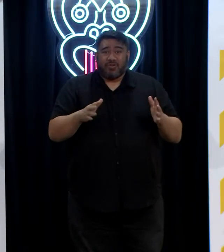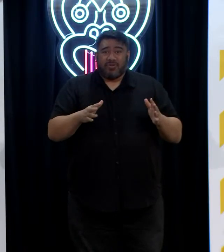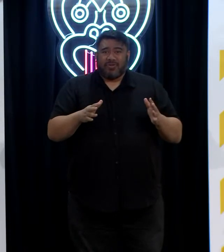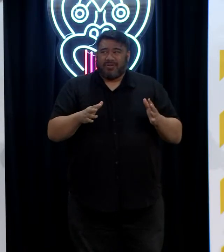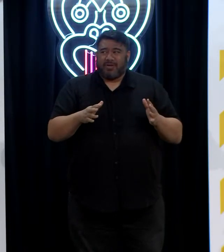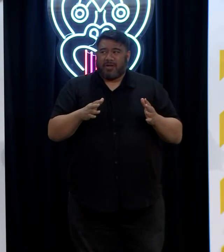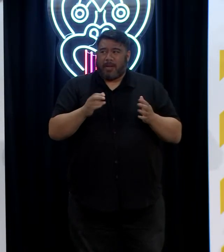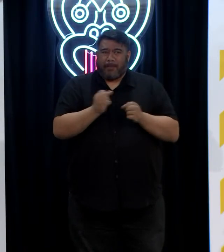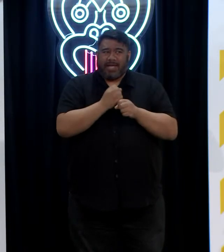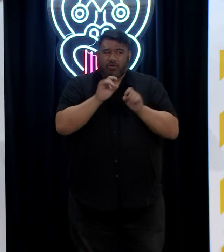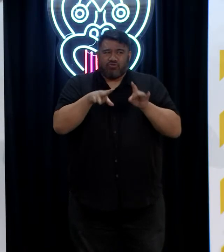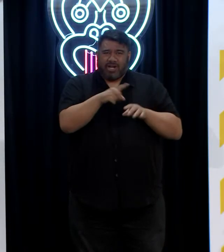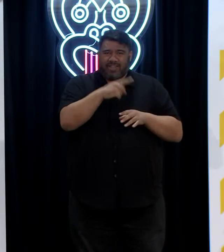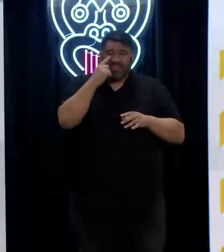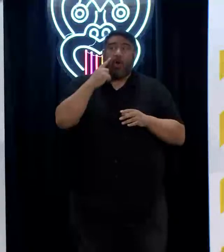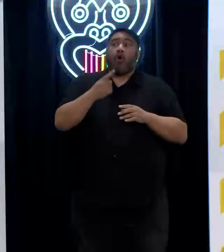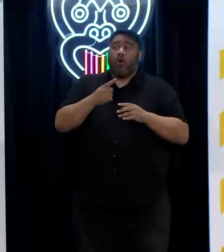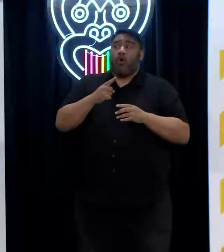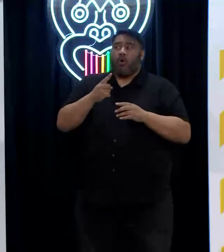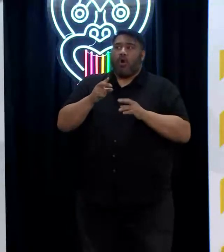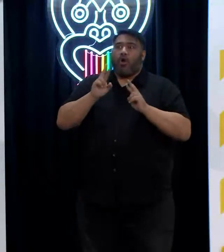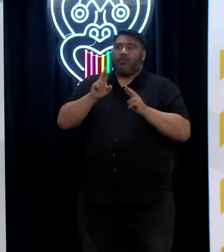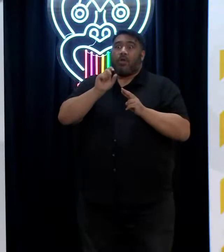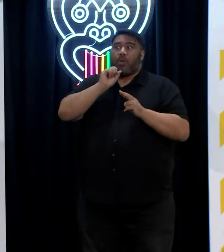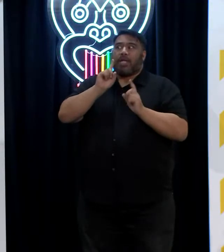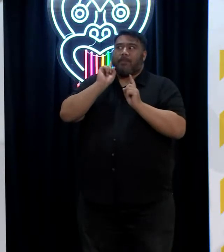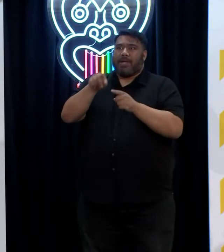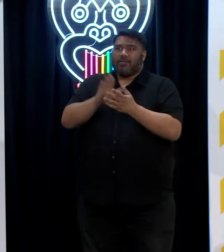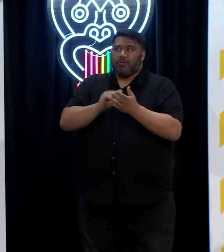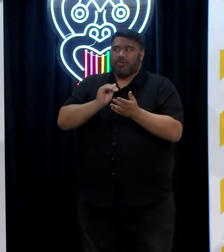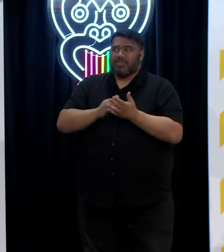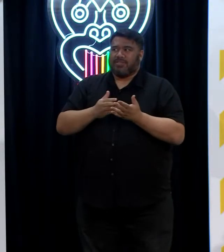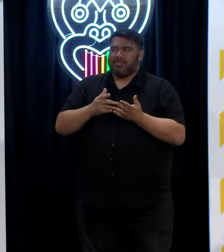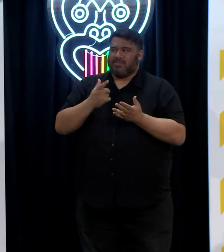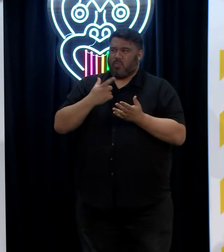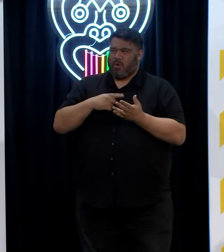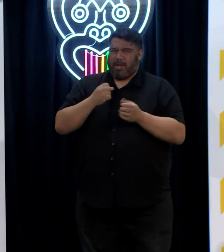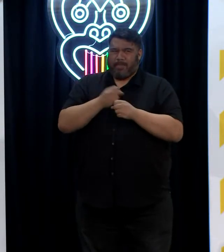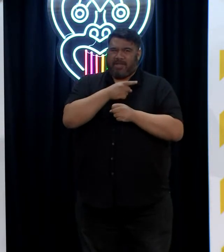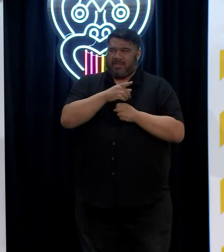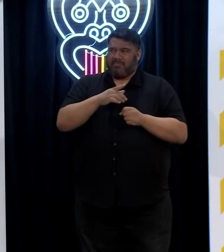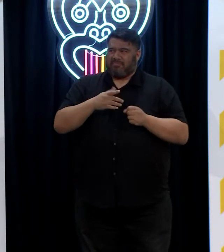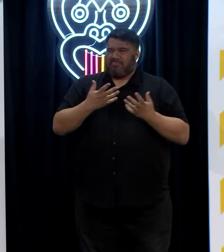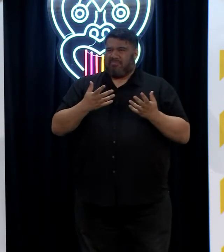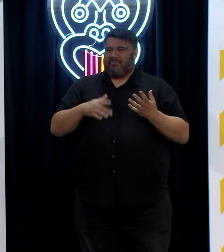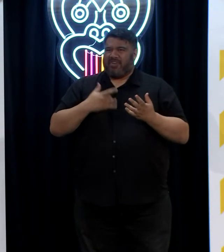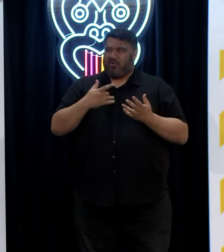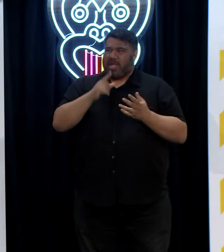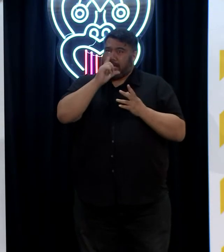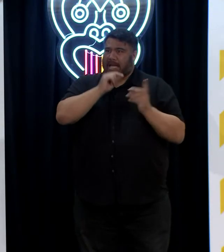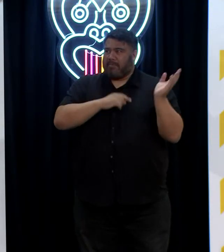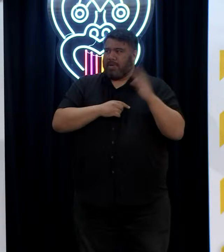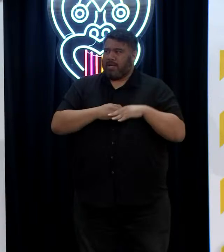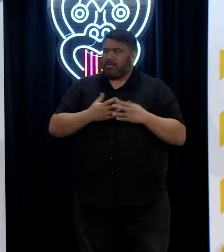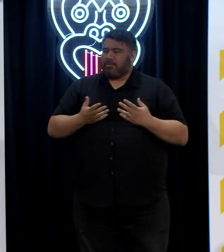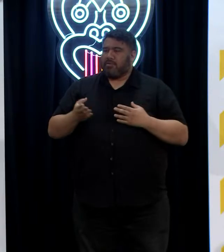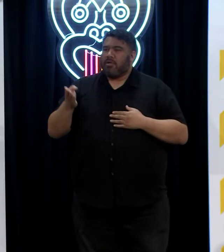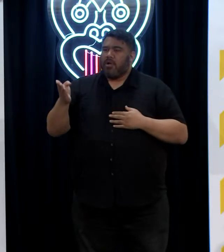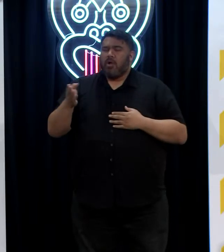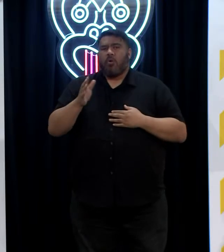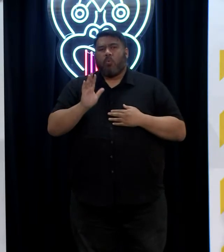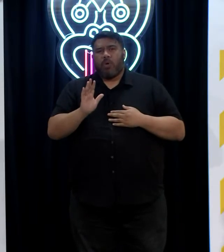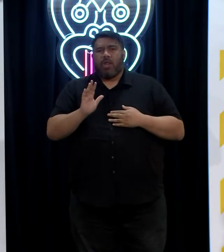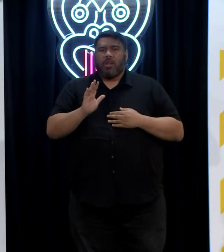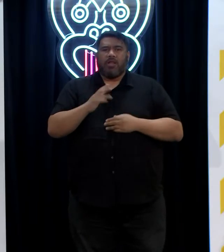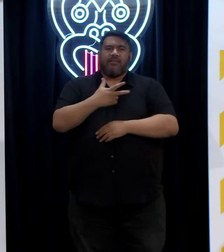we are, both countries and states within both in Australia, around where we are on vaccination rates in 8 weeks' time.